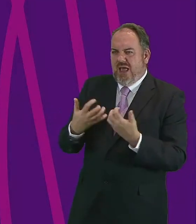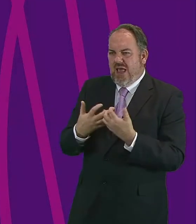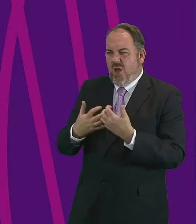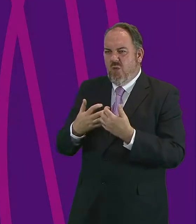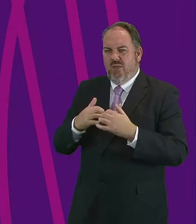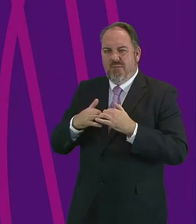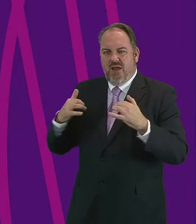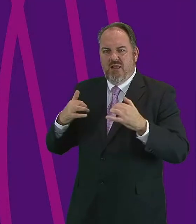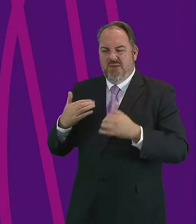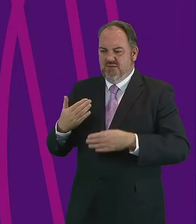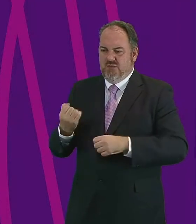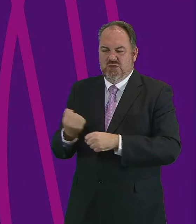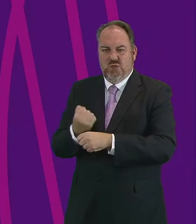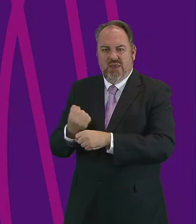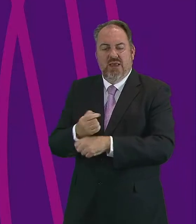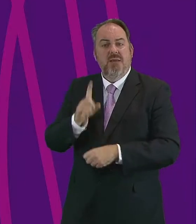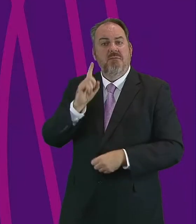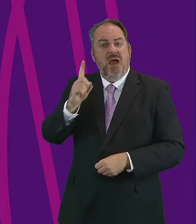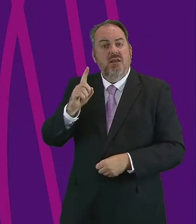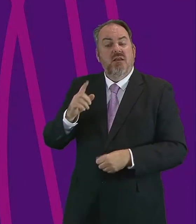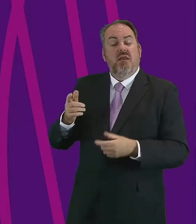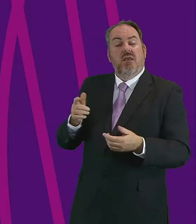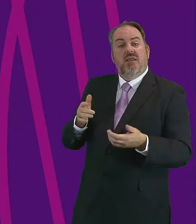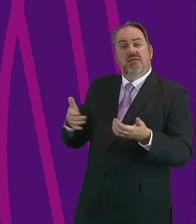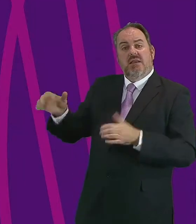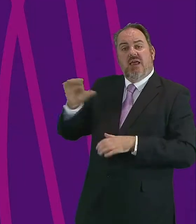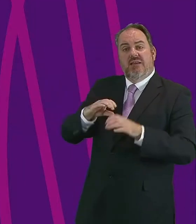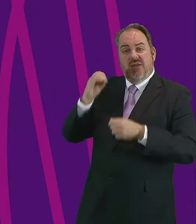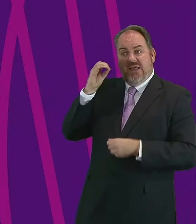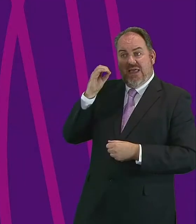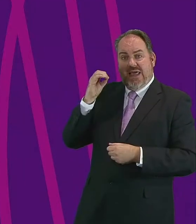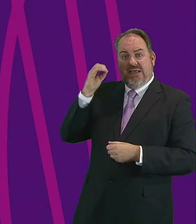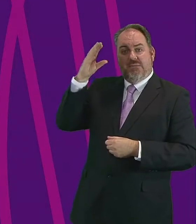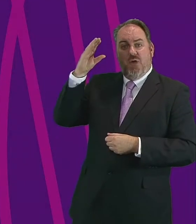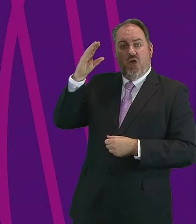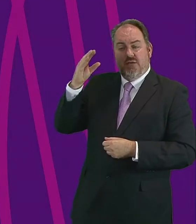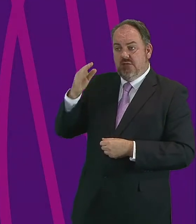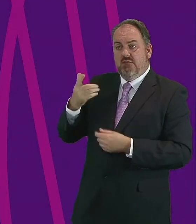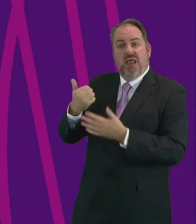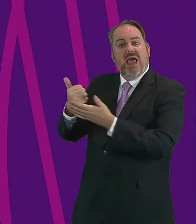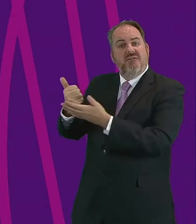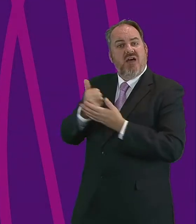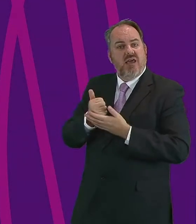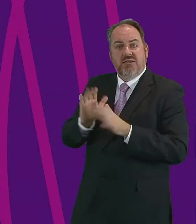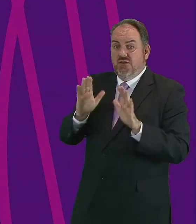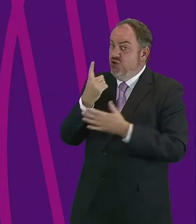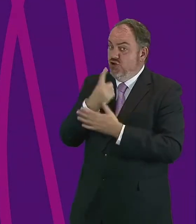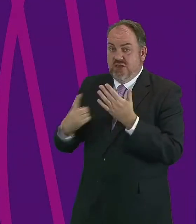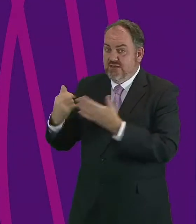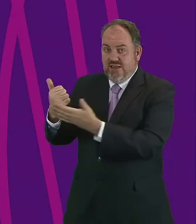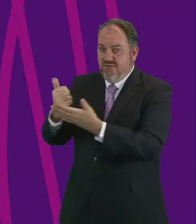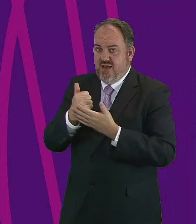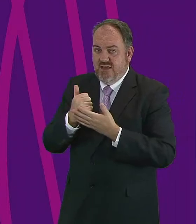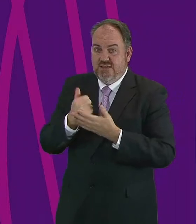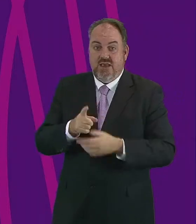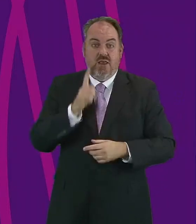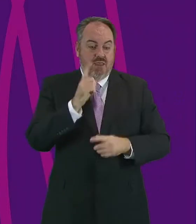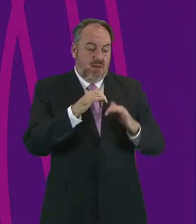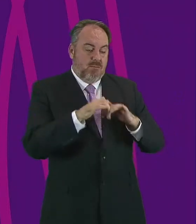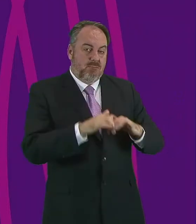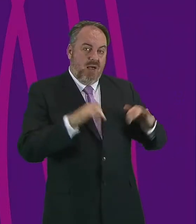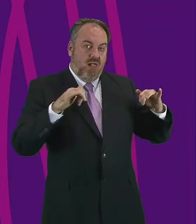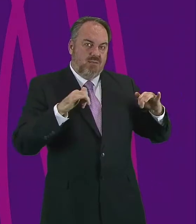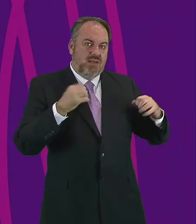science can only go so far? Ultimately, this will come down to judgment calls, and when it comes to judgment calls, there should be greater